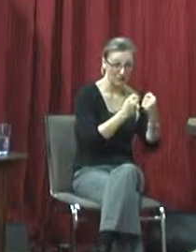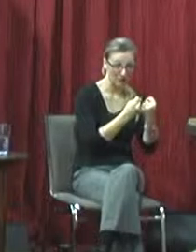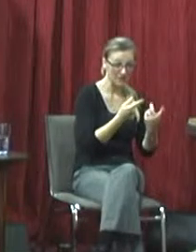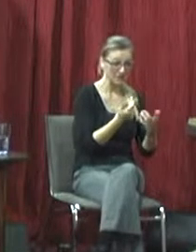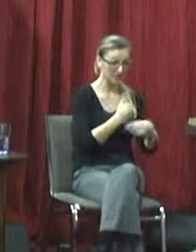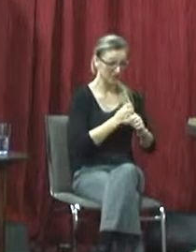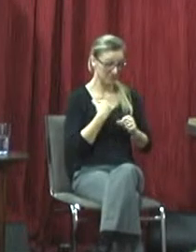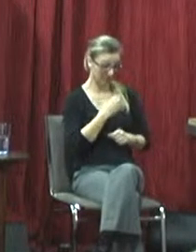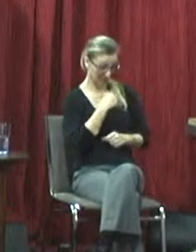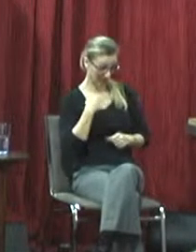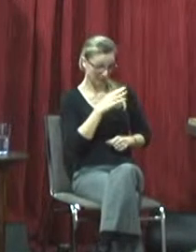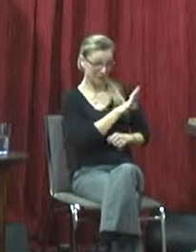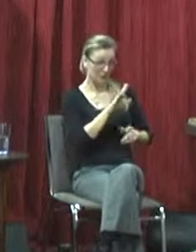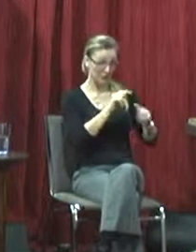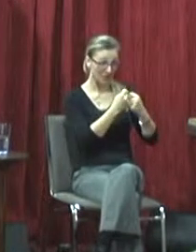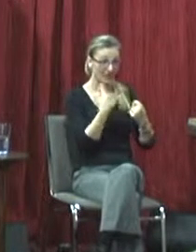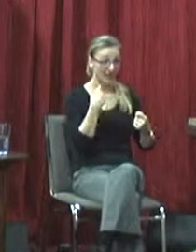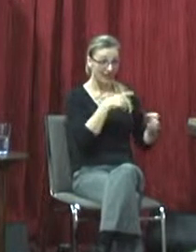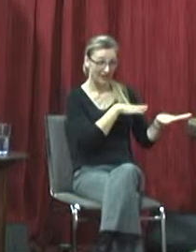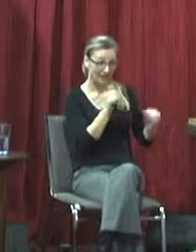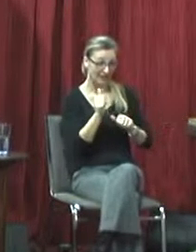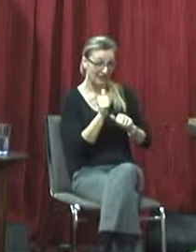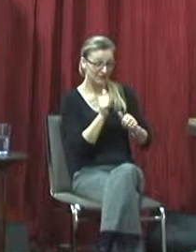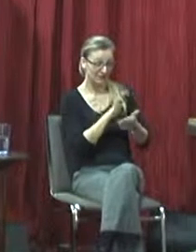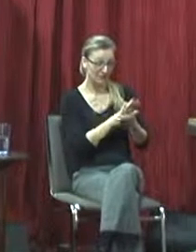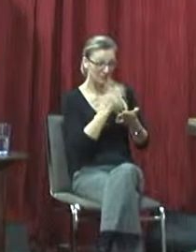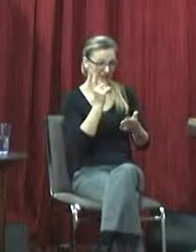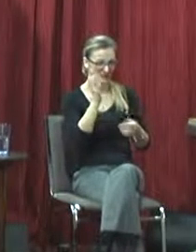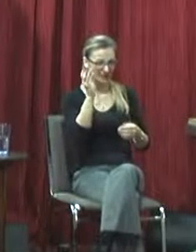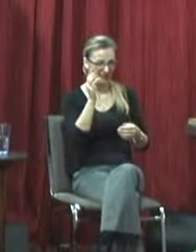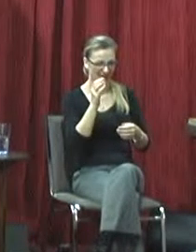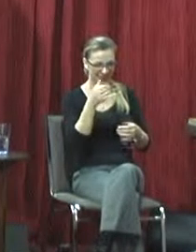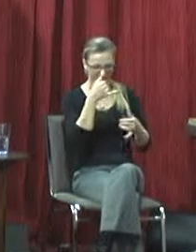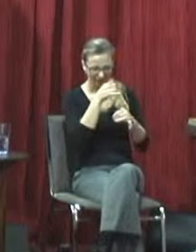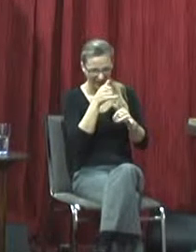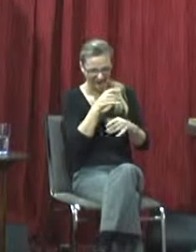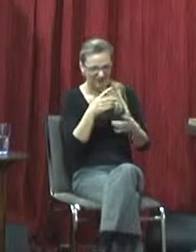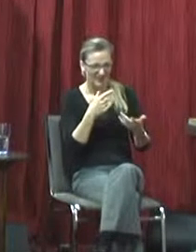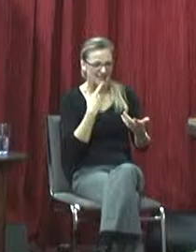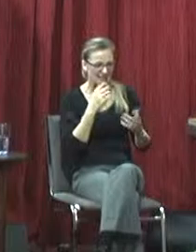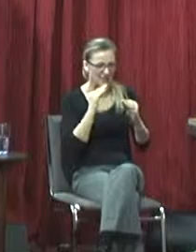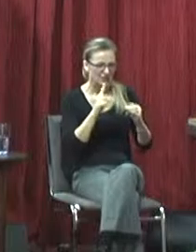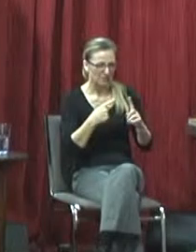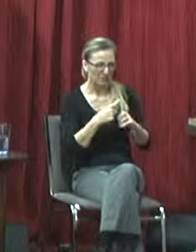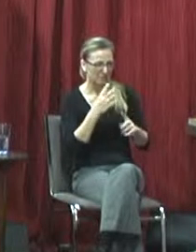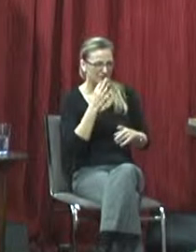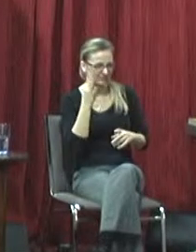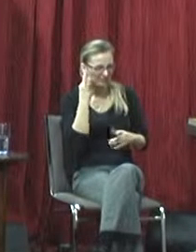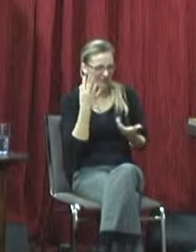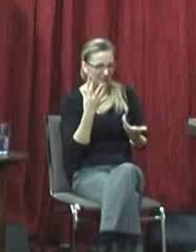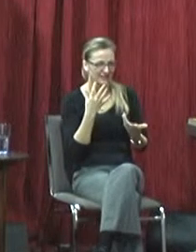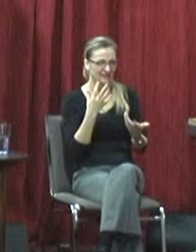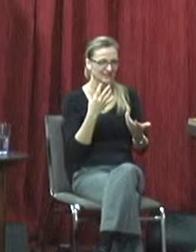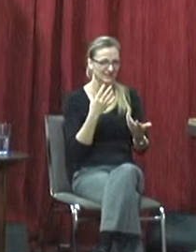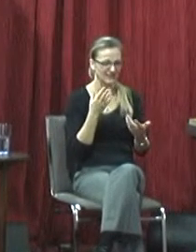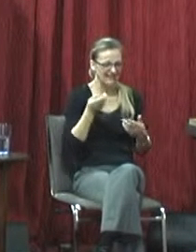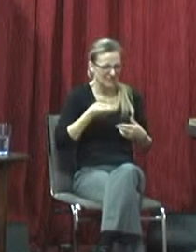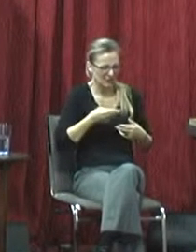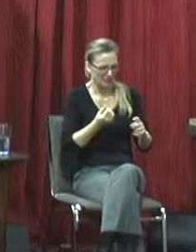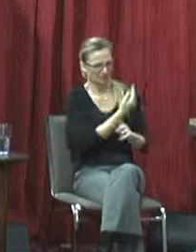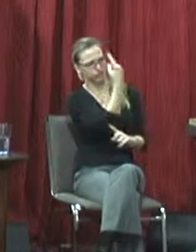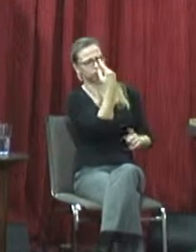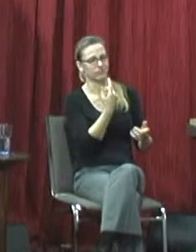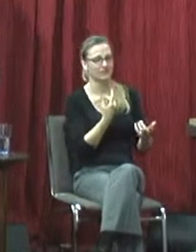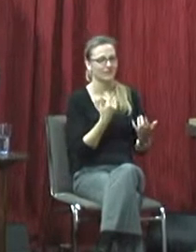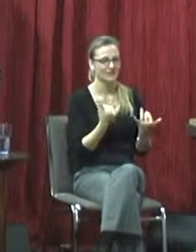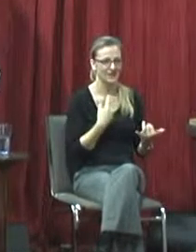member of the tribe. I had to leave school because of the nonsense they teach about Native Americans, the lack of respect, the distortions of history. But